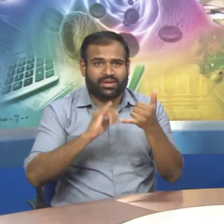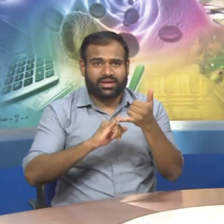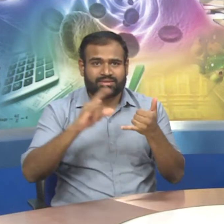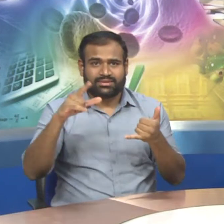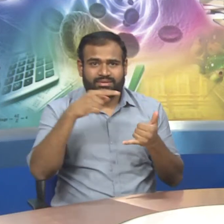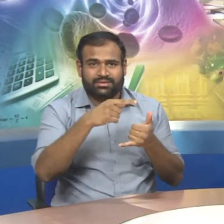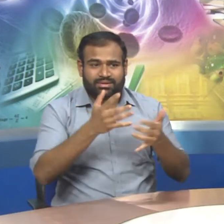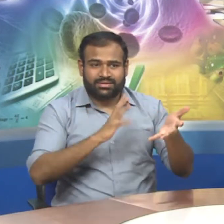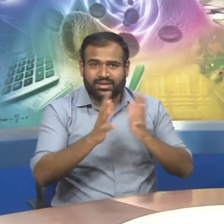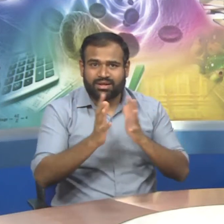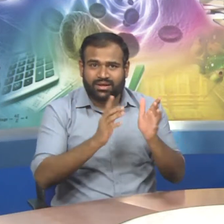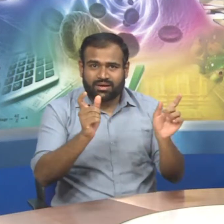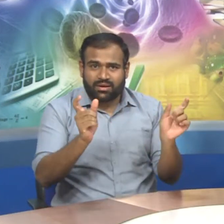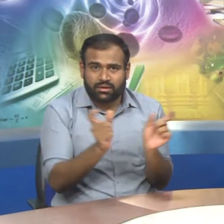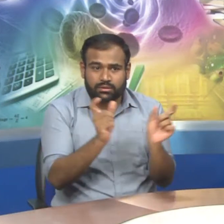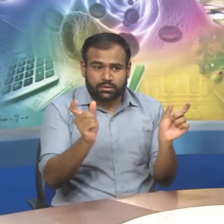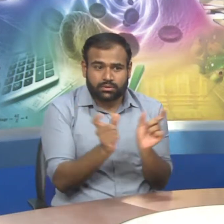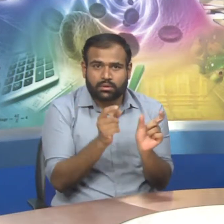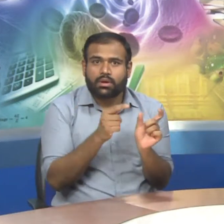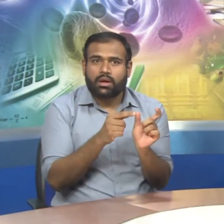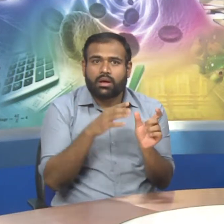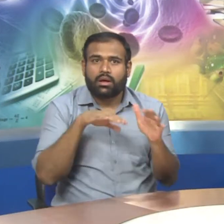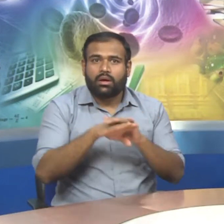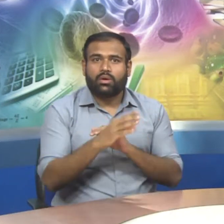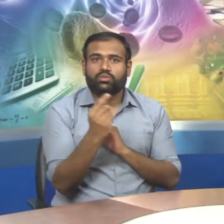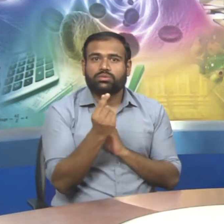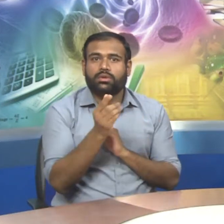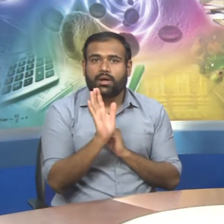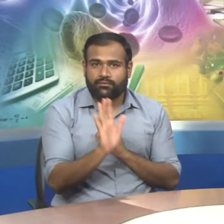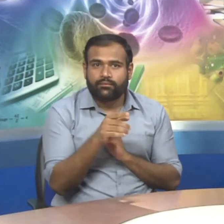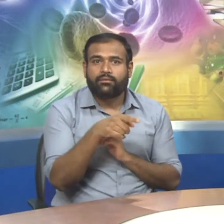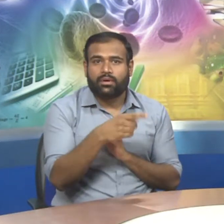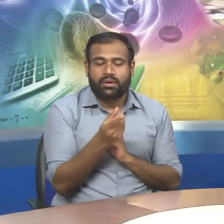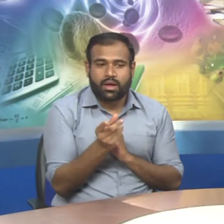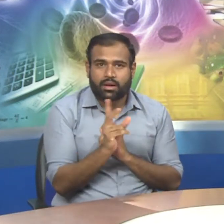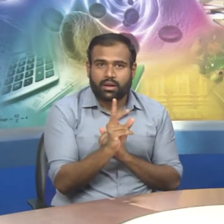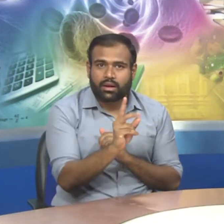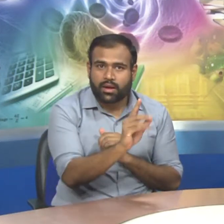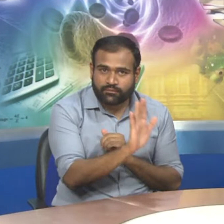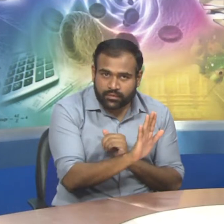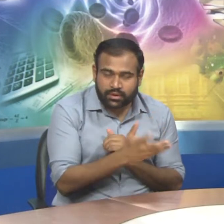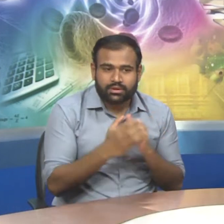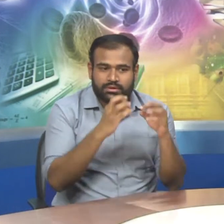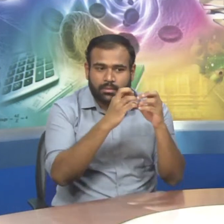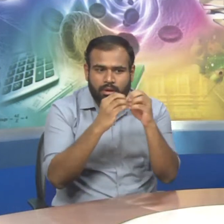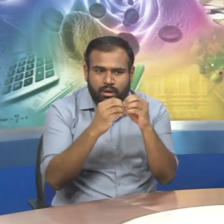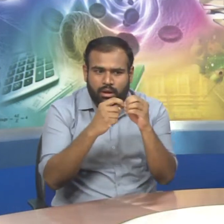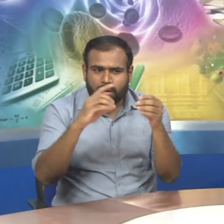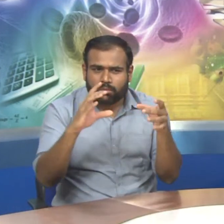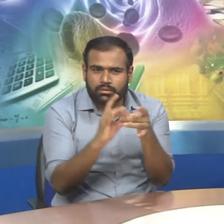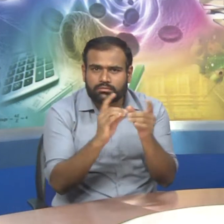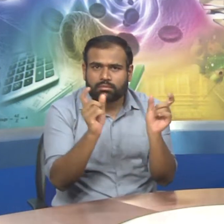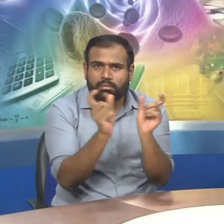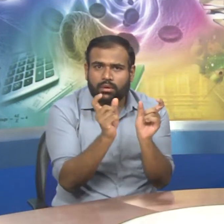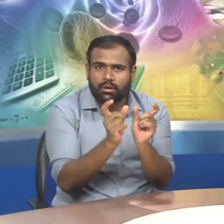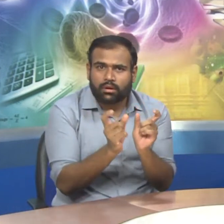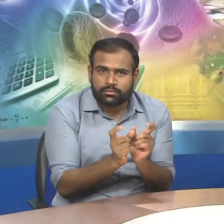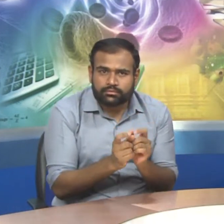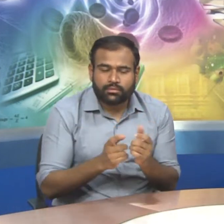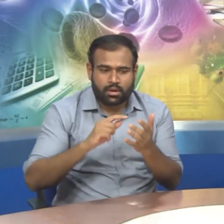Now, ISL signs can be combined in various ways, such as repetition.